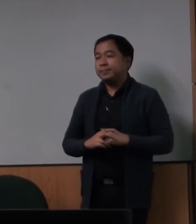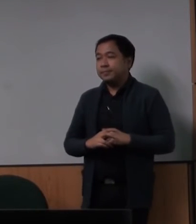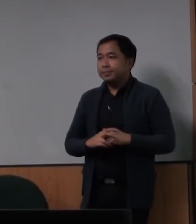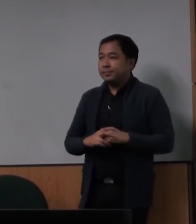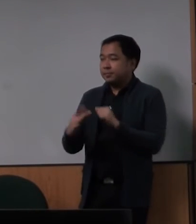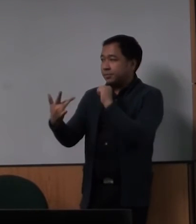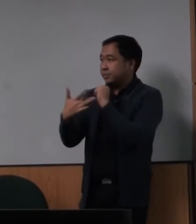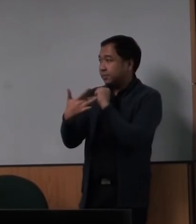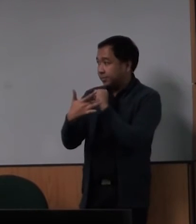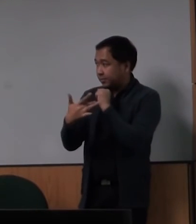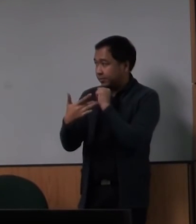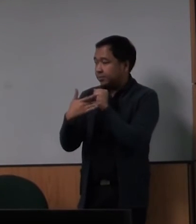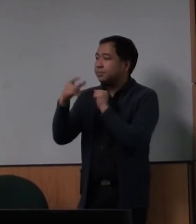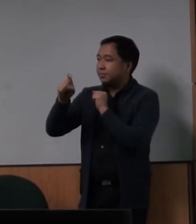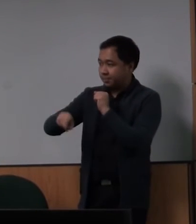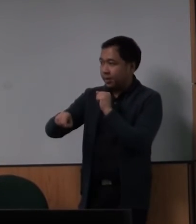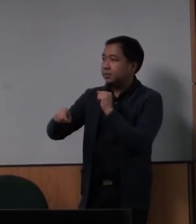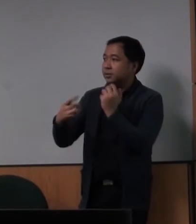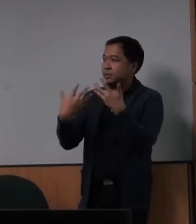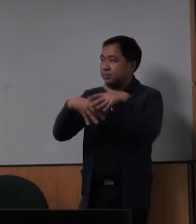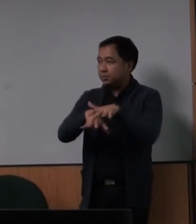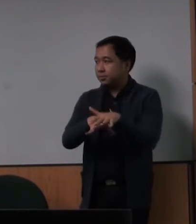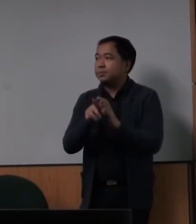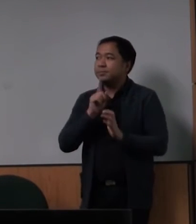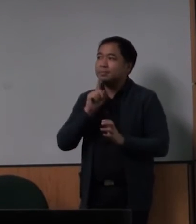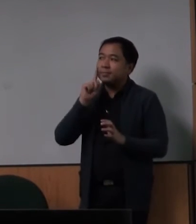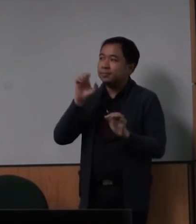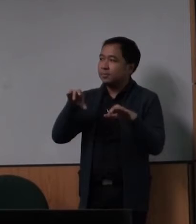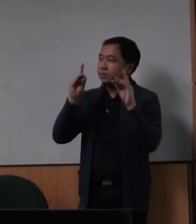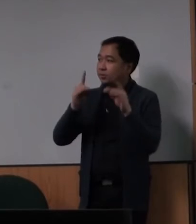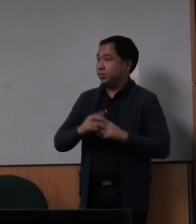The technology be integrated to the education.